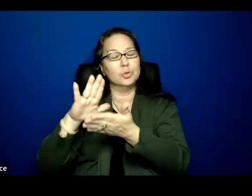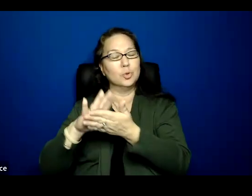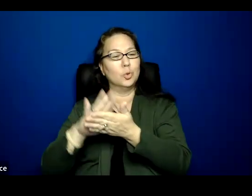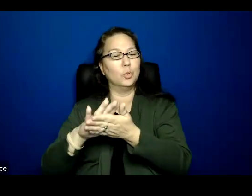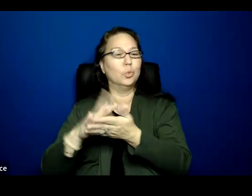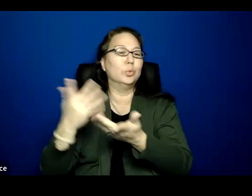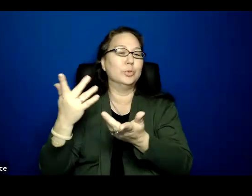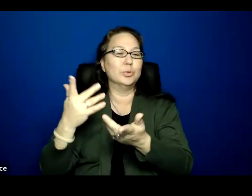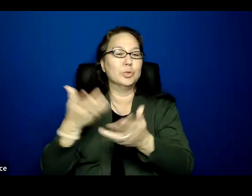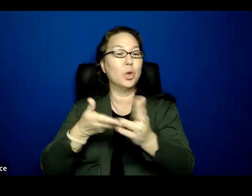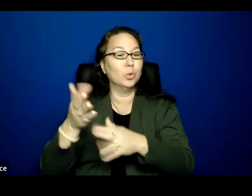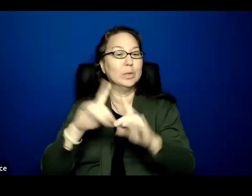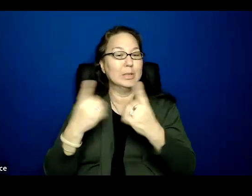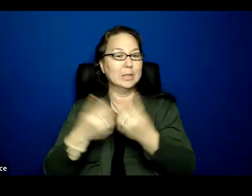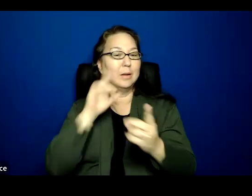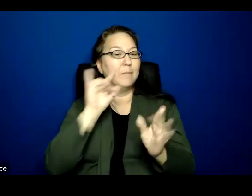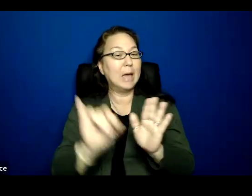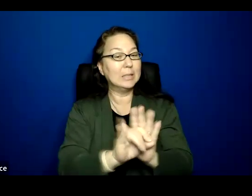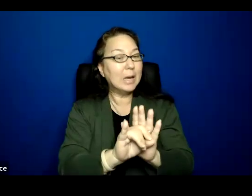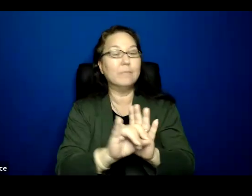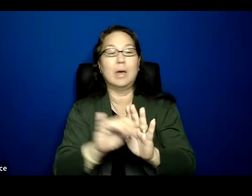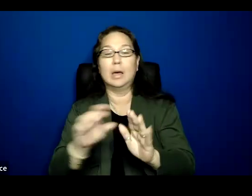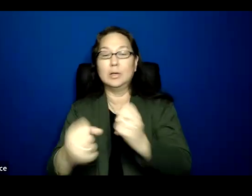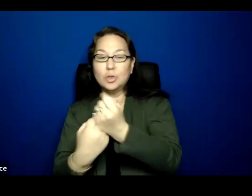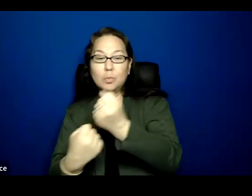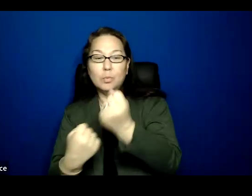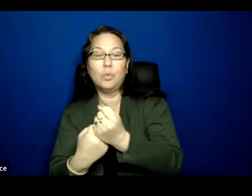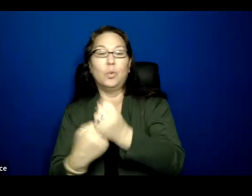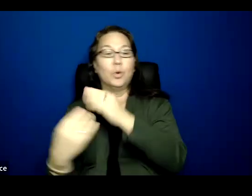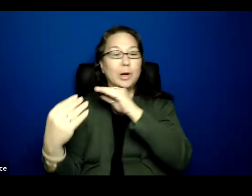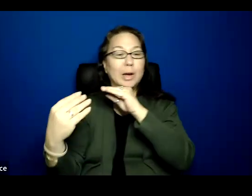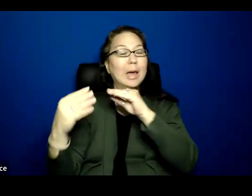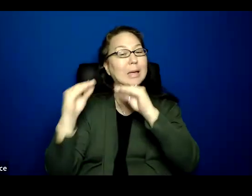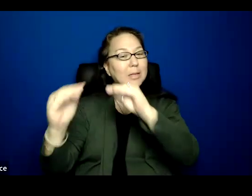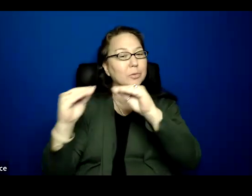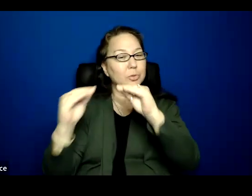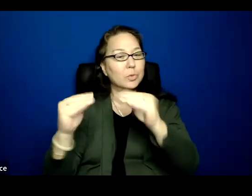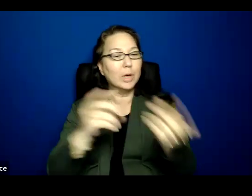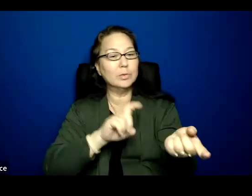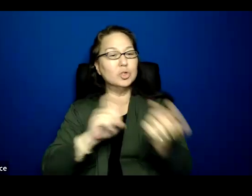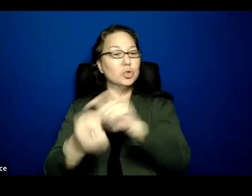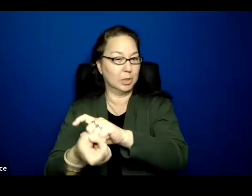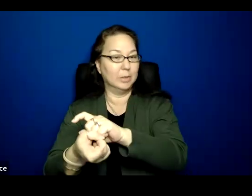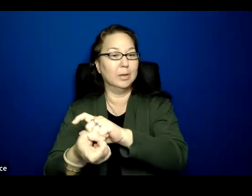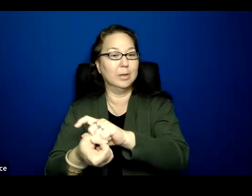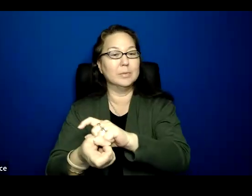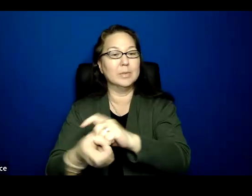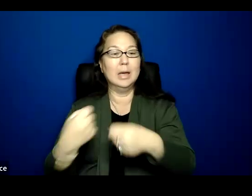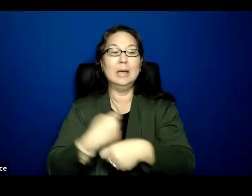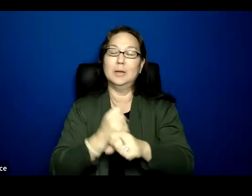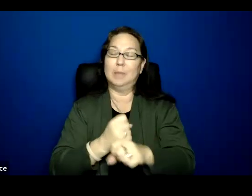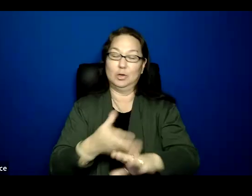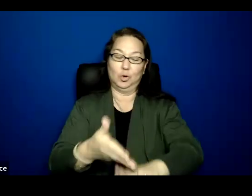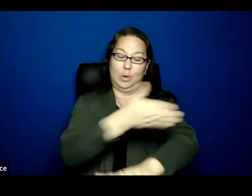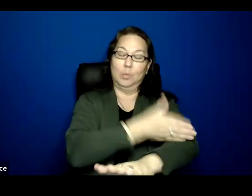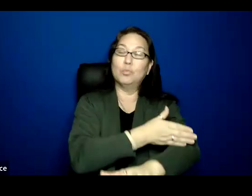to improved student results. And our classroom observations show progress. More students are actively engaging